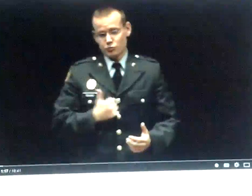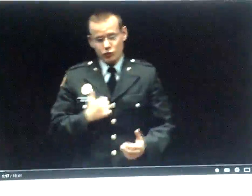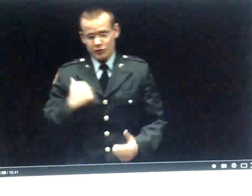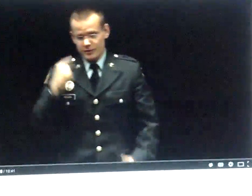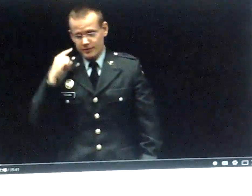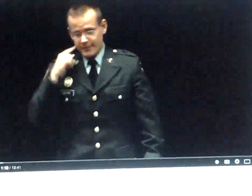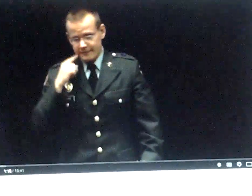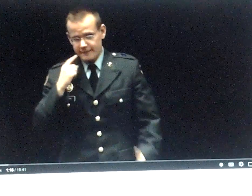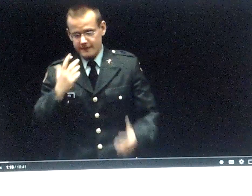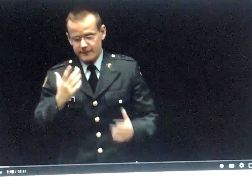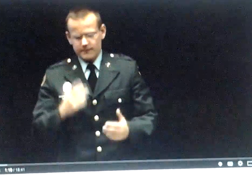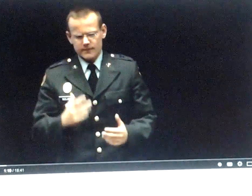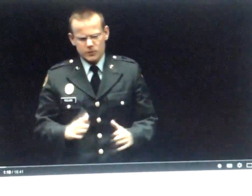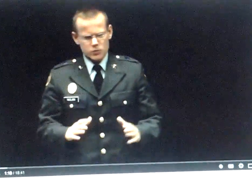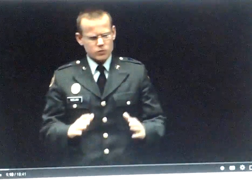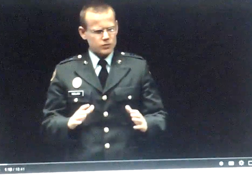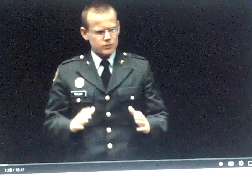He asked if I could read lips.